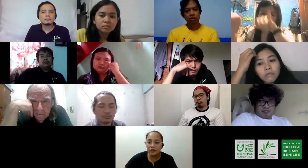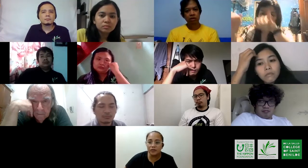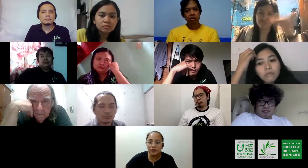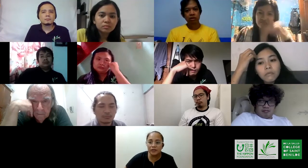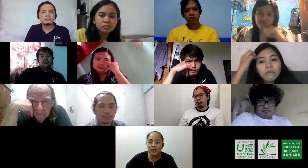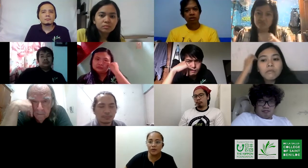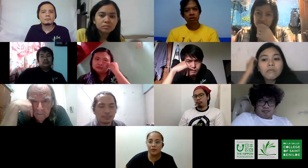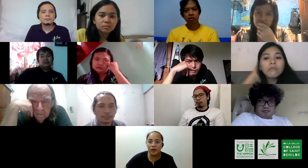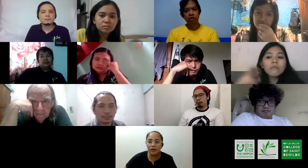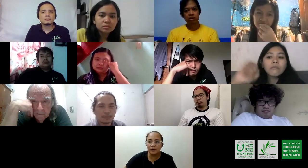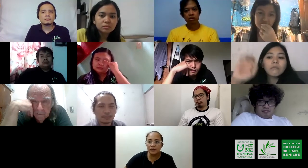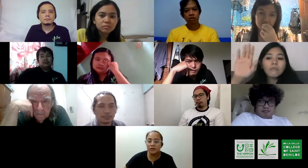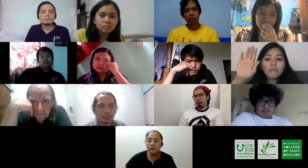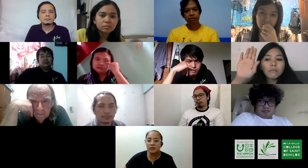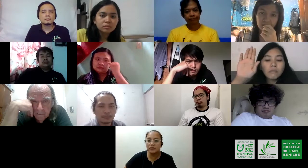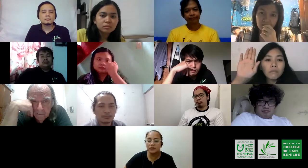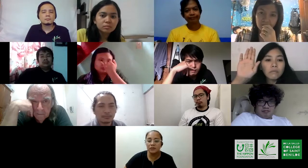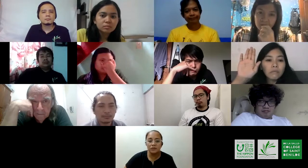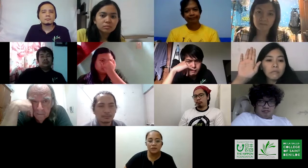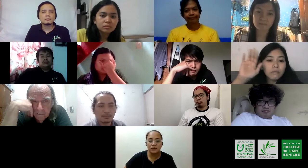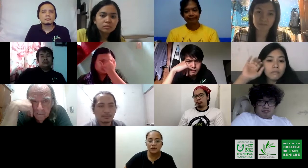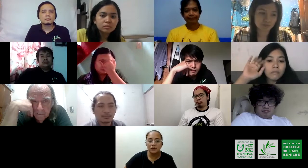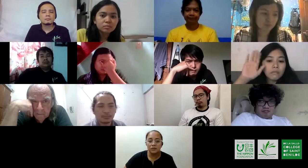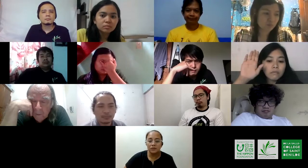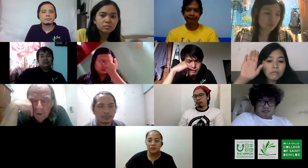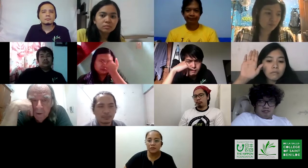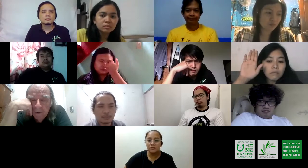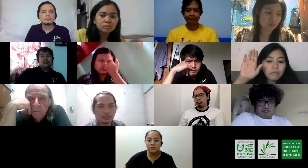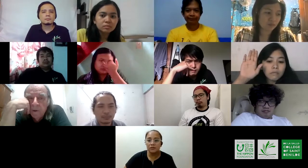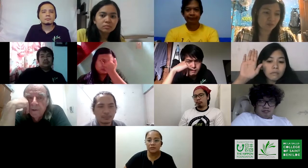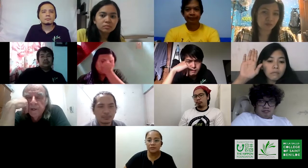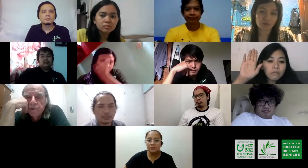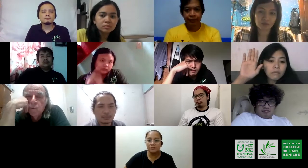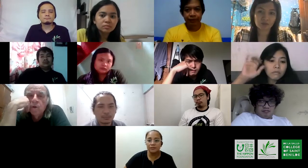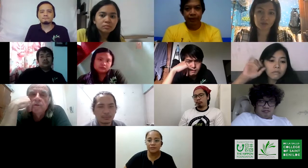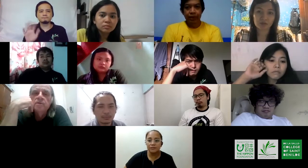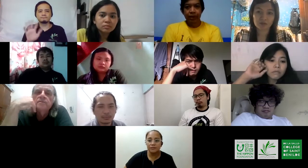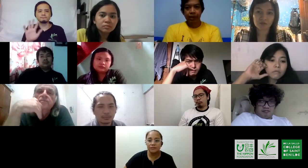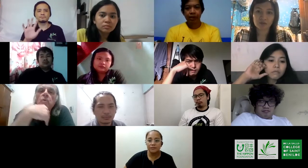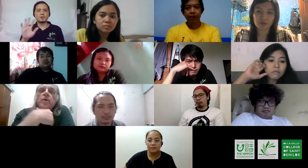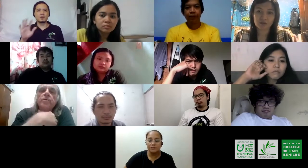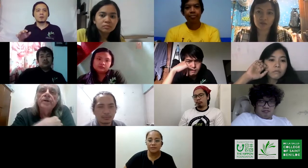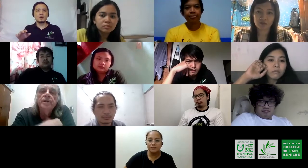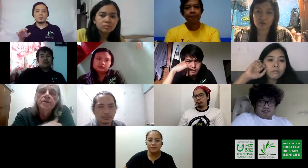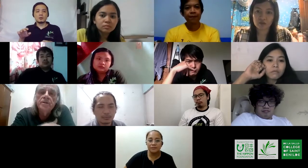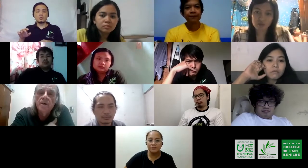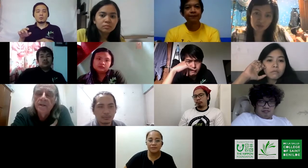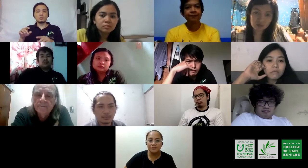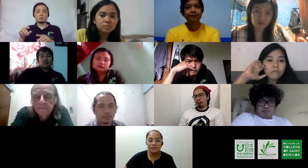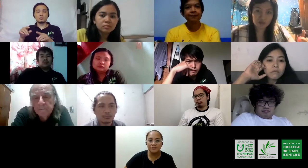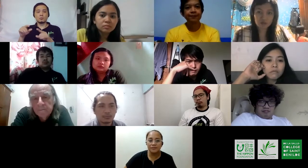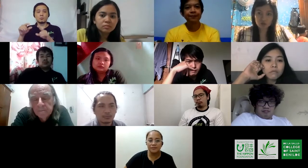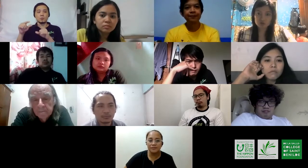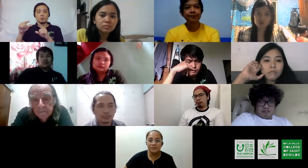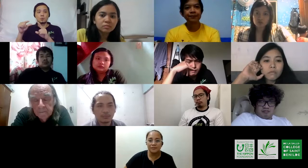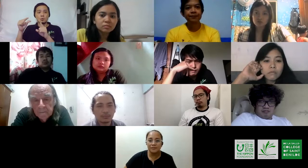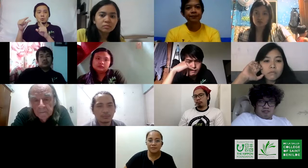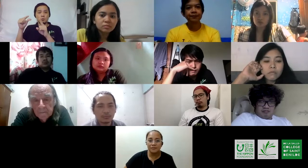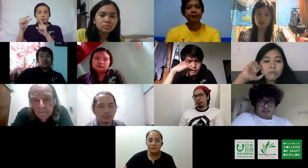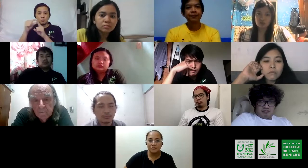pictures, or it's the other way around? No, you don't want to teach words when you're teaching sign.